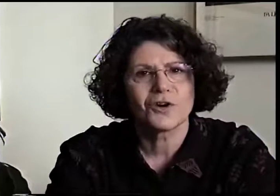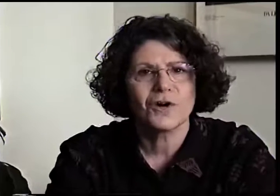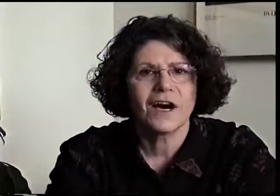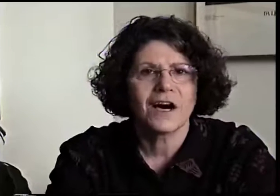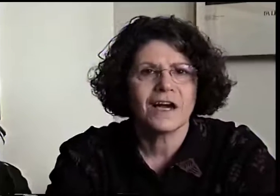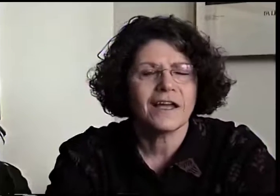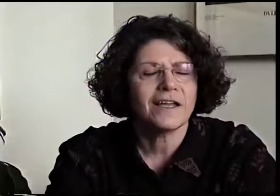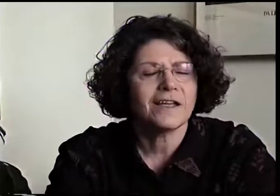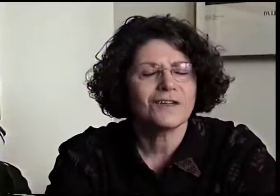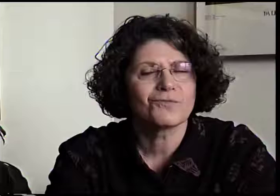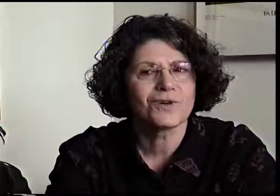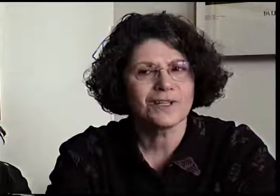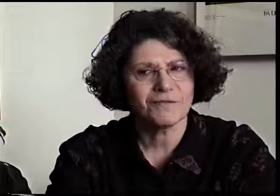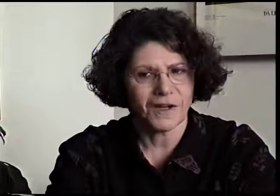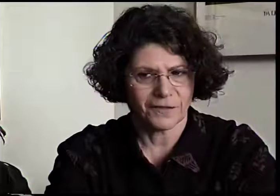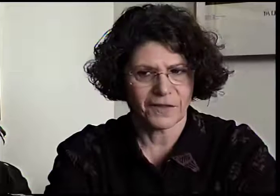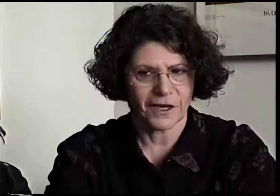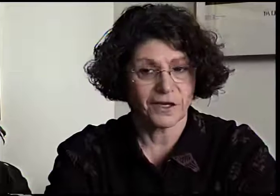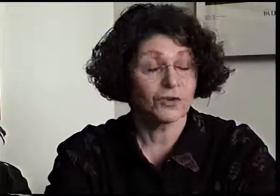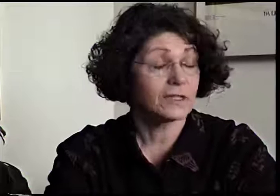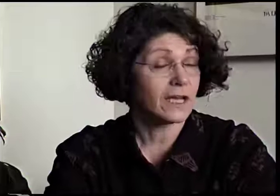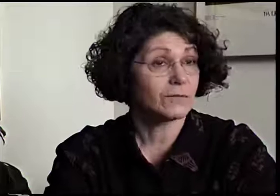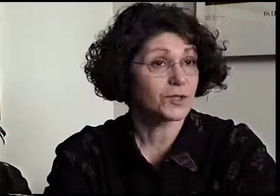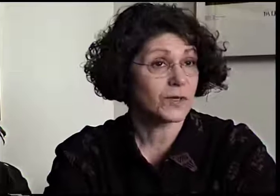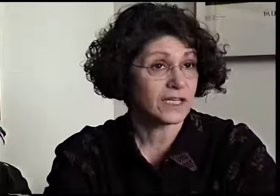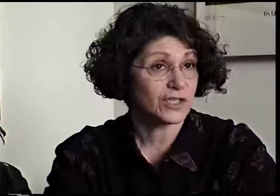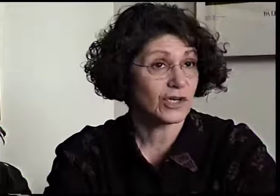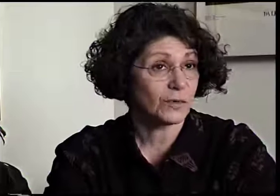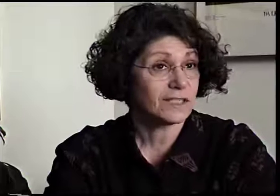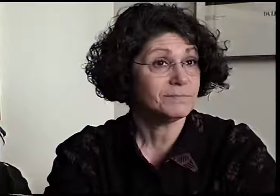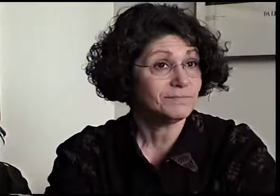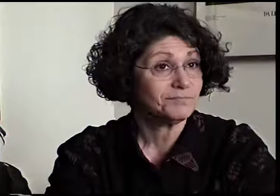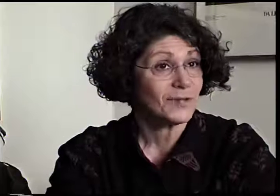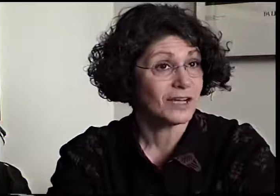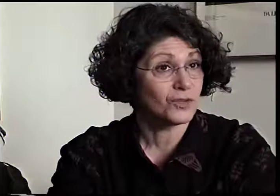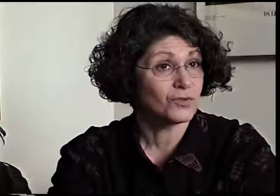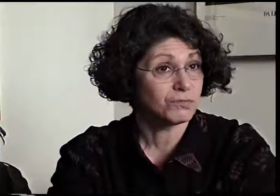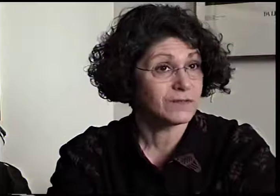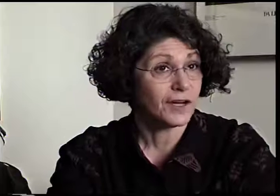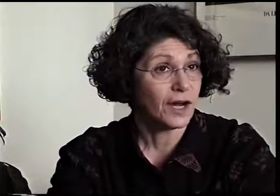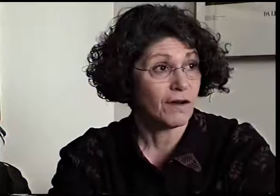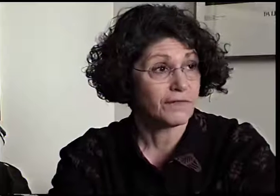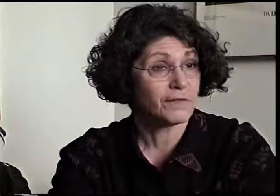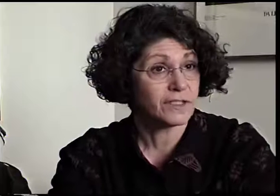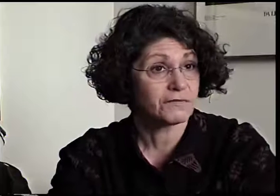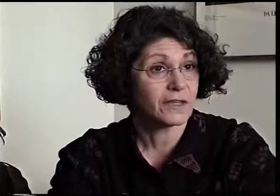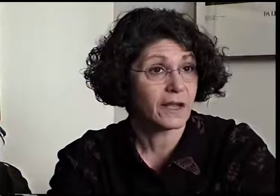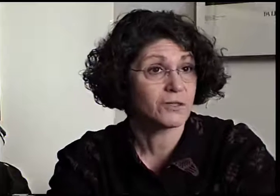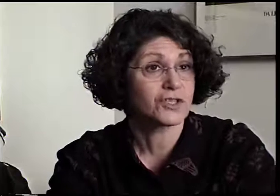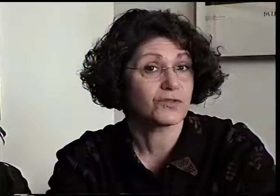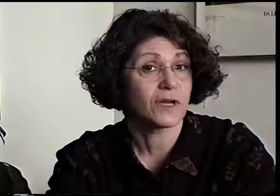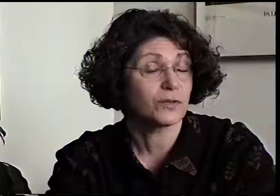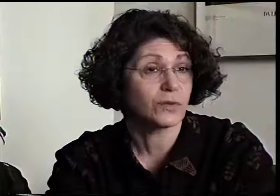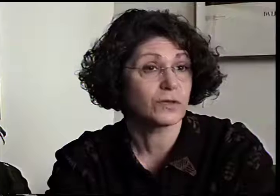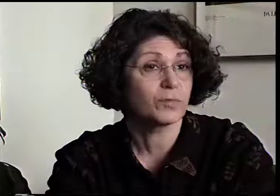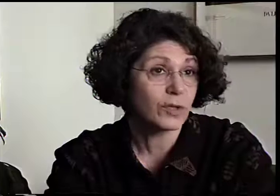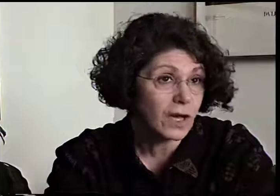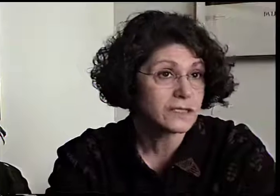So I really felt that I knew a language when I saw one. Mm-hmm. I knew enough of the different languages around the world, plus